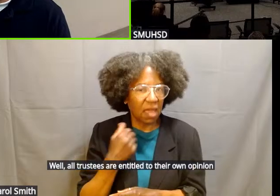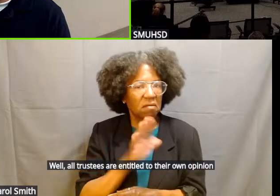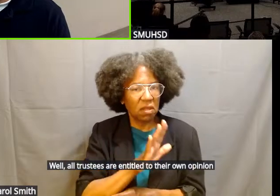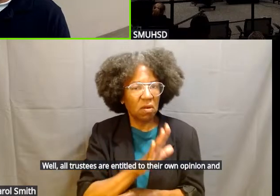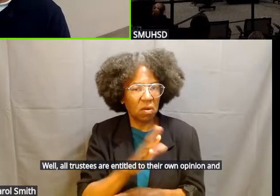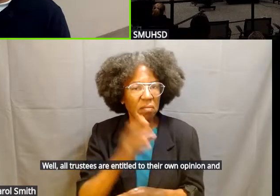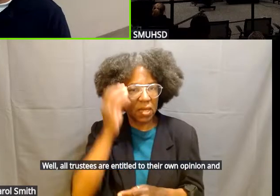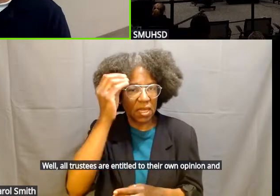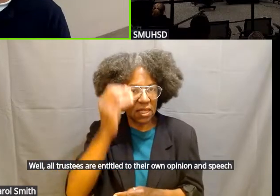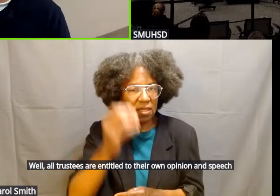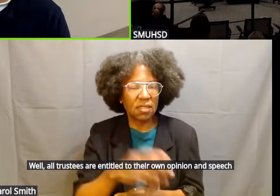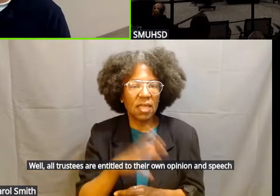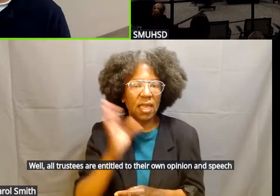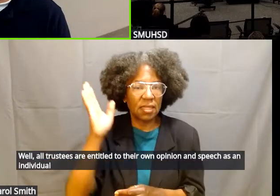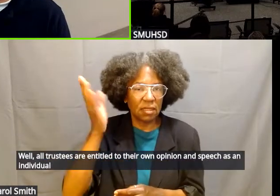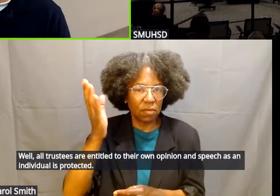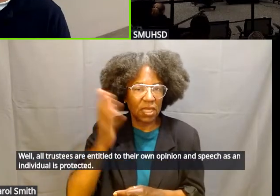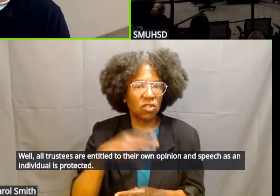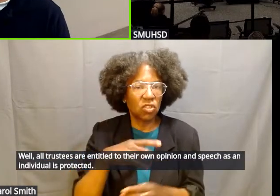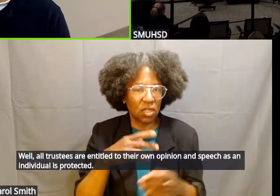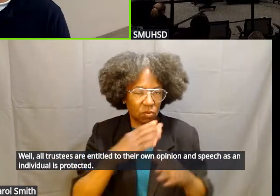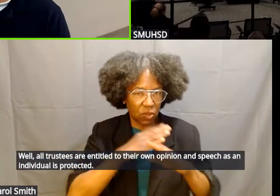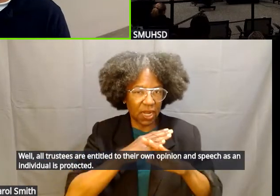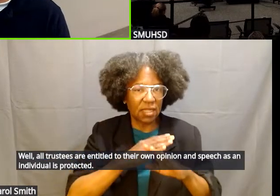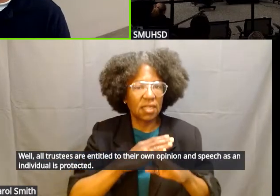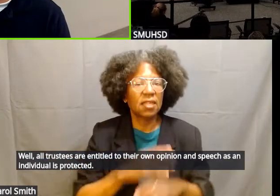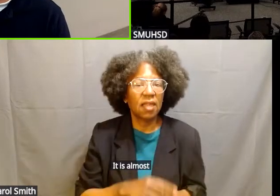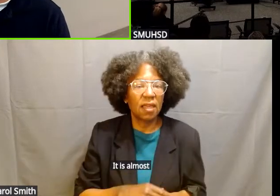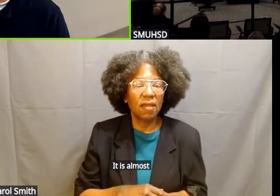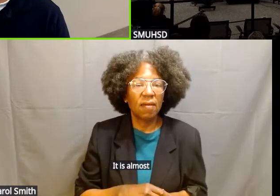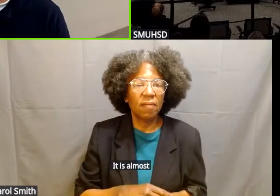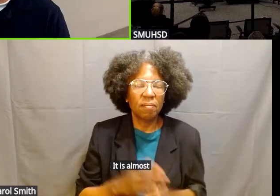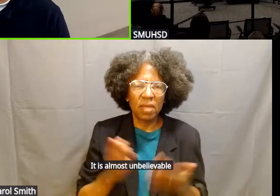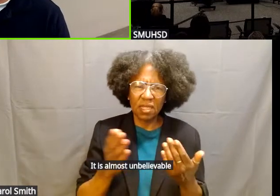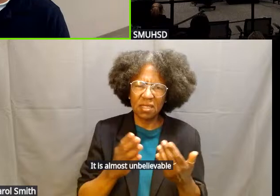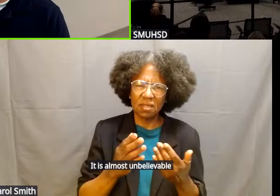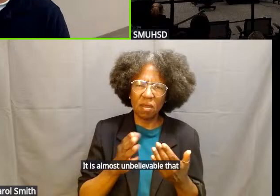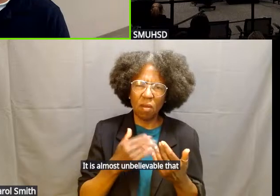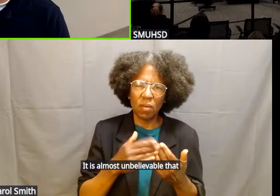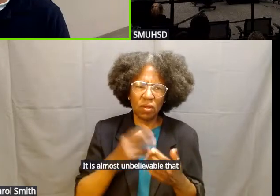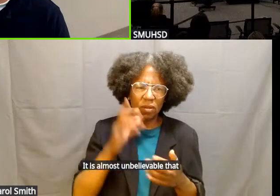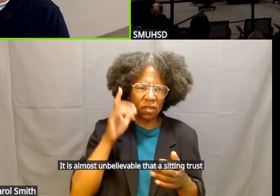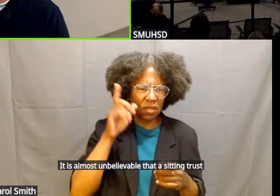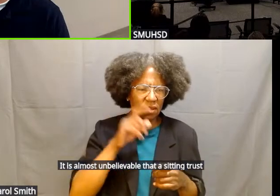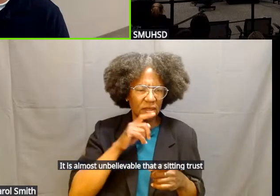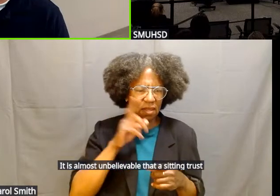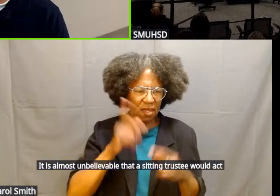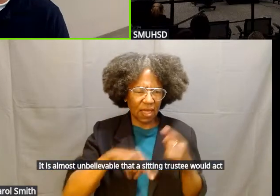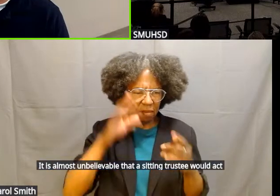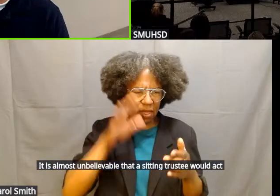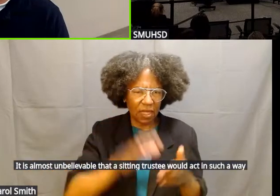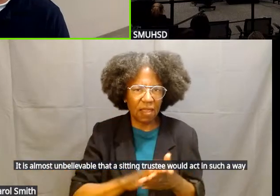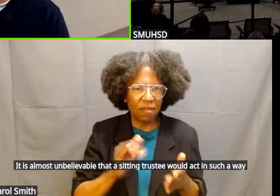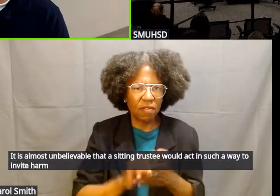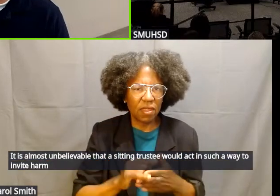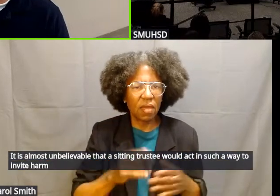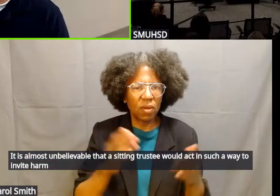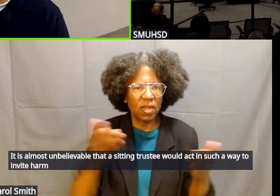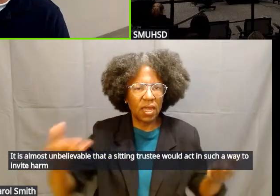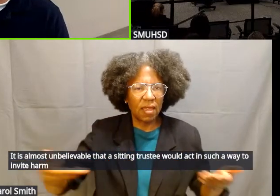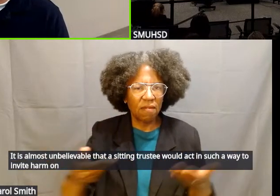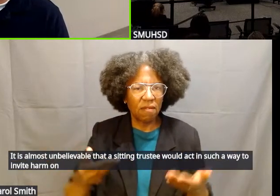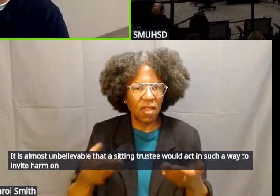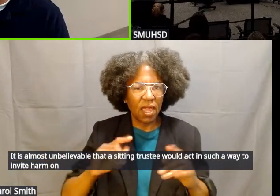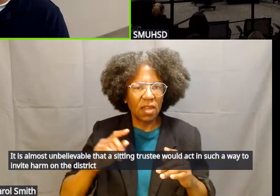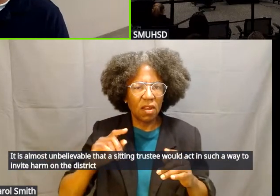as an individual is protected, it is almost unbelievable that a sitting trustee would act in such a way to invite harm on the district